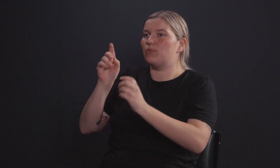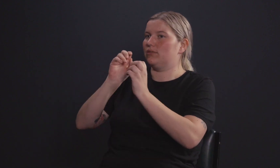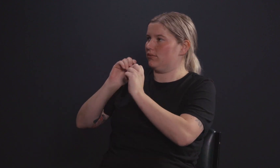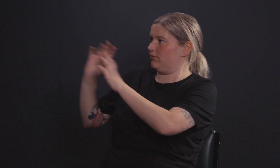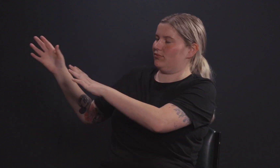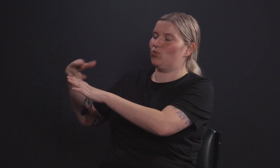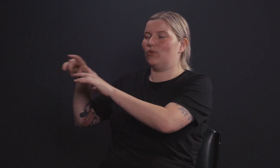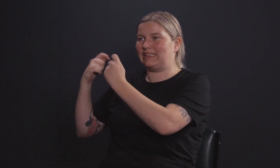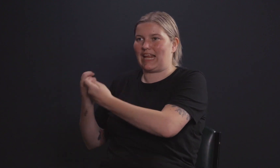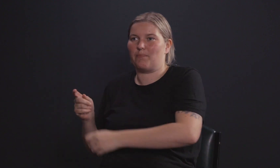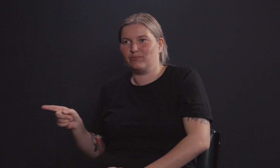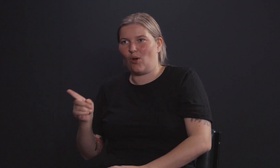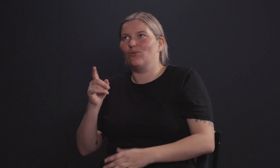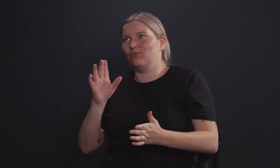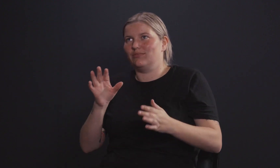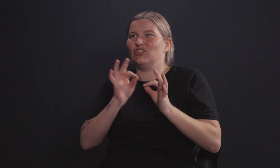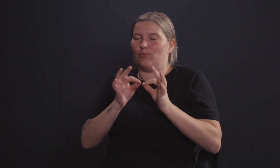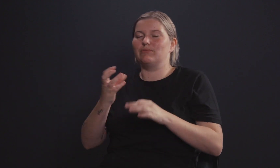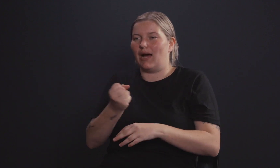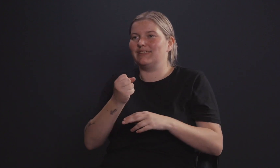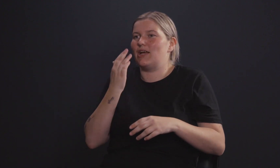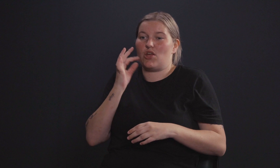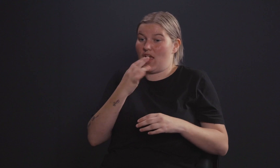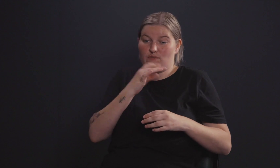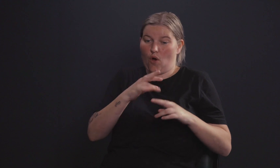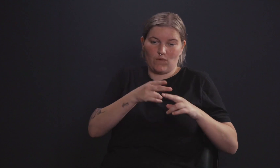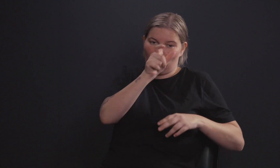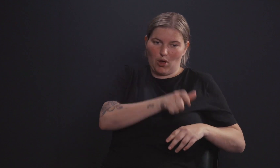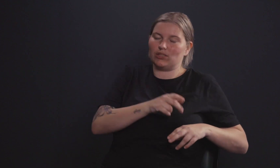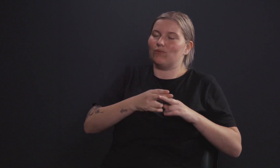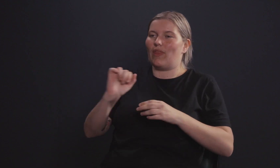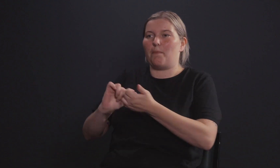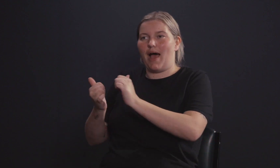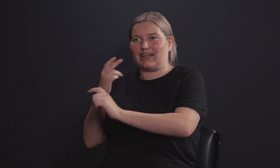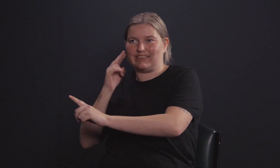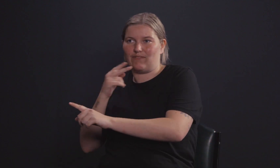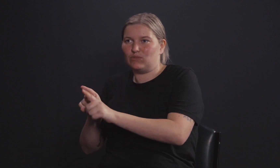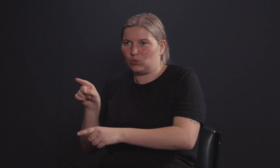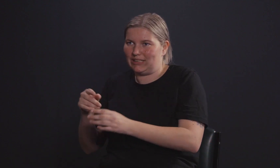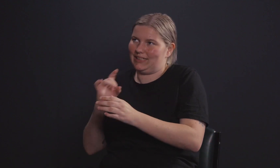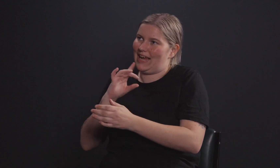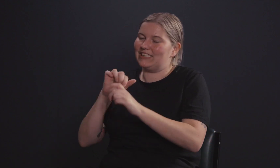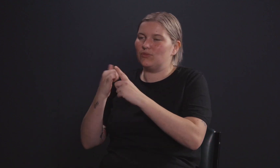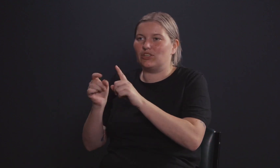team. So I'd say that it's crucial to provide interpreters, not just for mums, but for anyone, especially in situations like